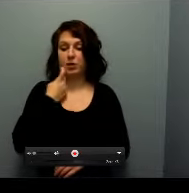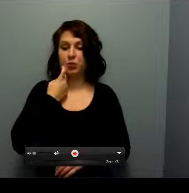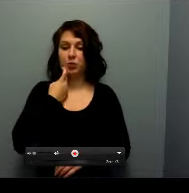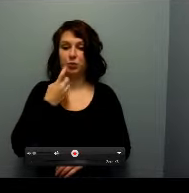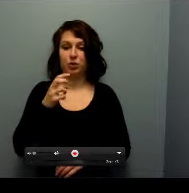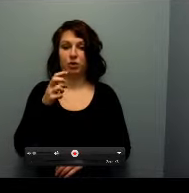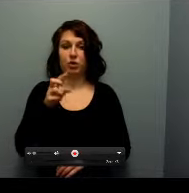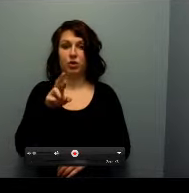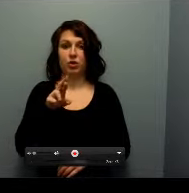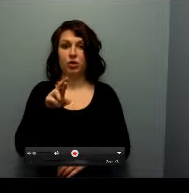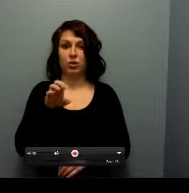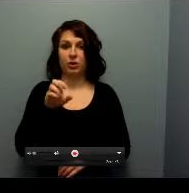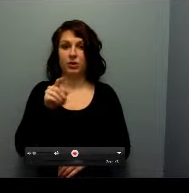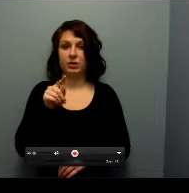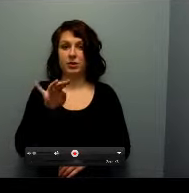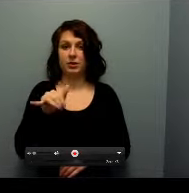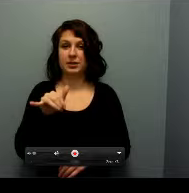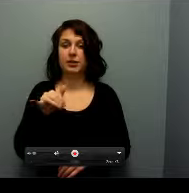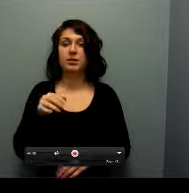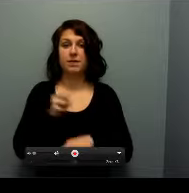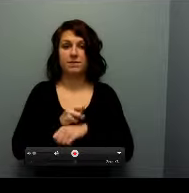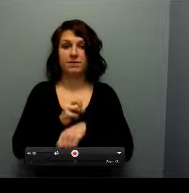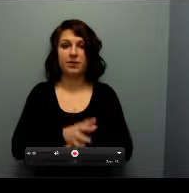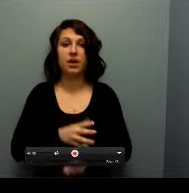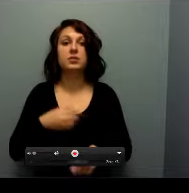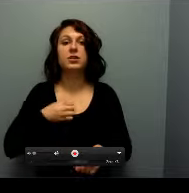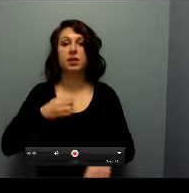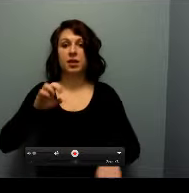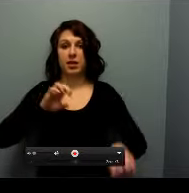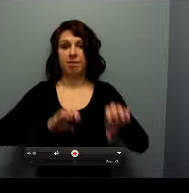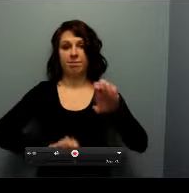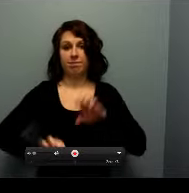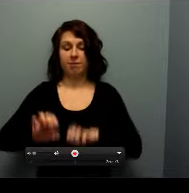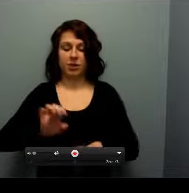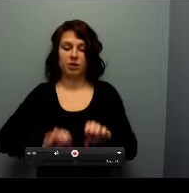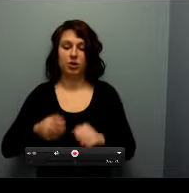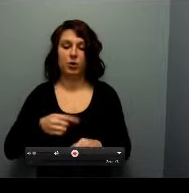An evaluation is over a span of a 1 year period.